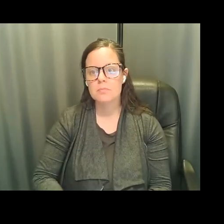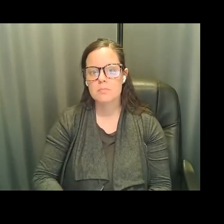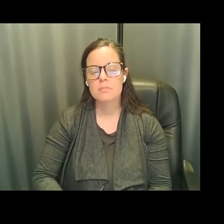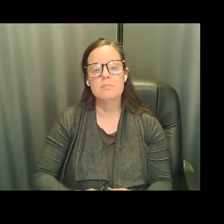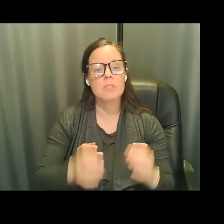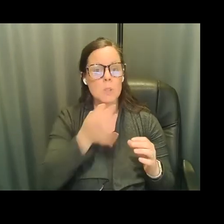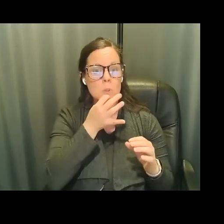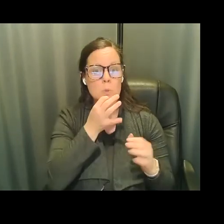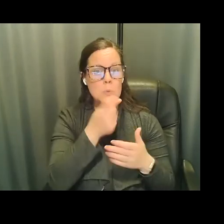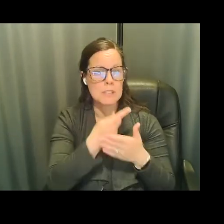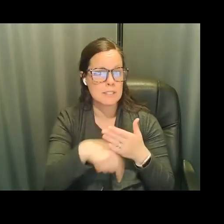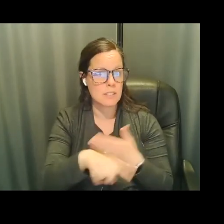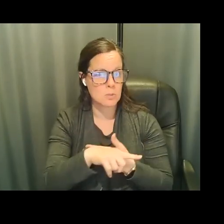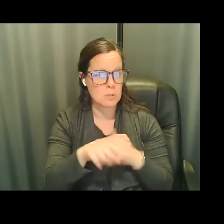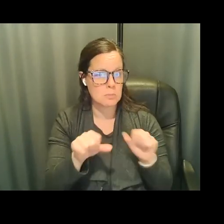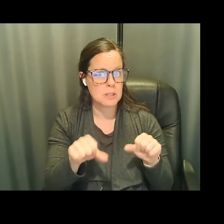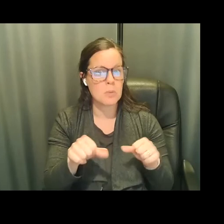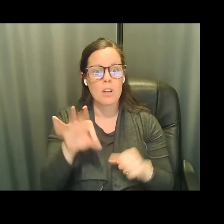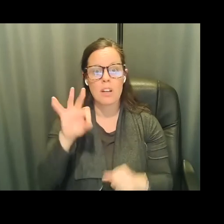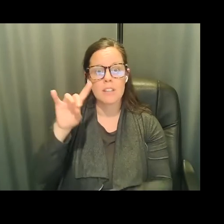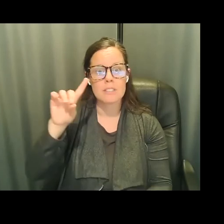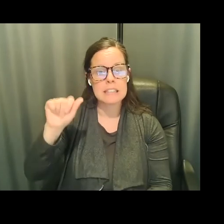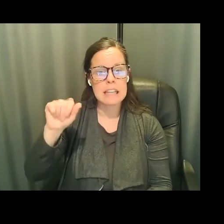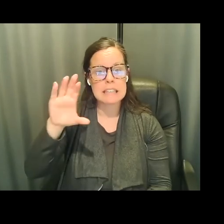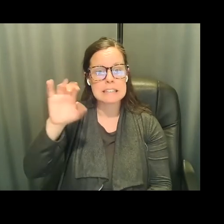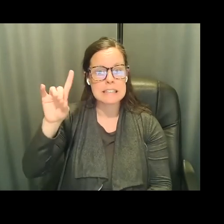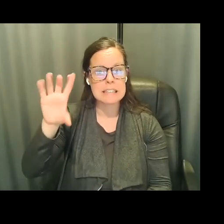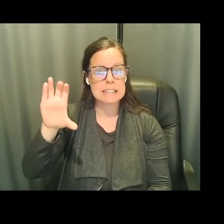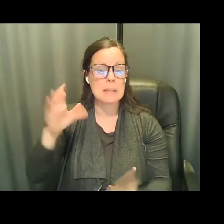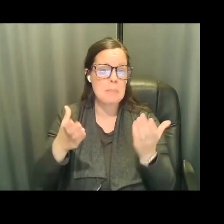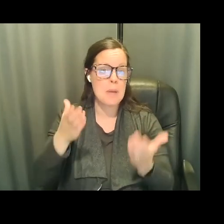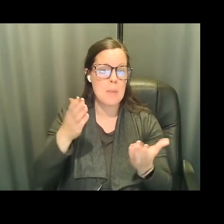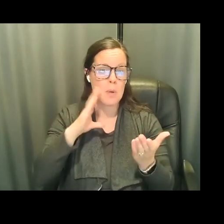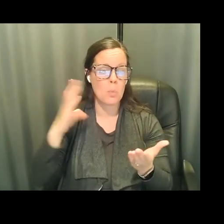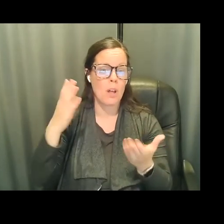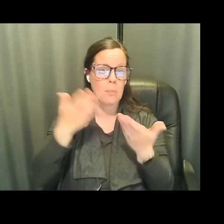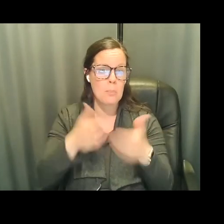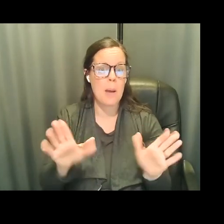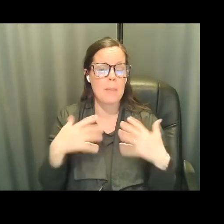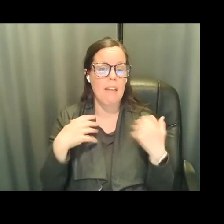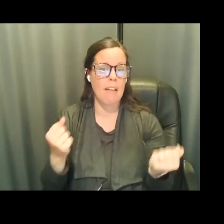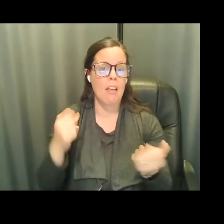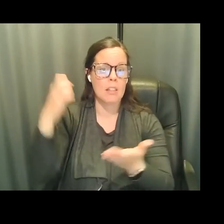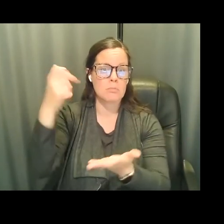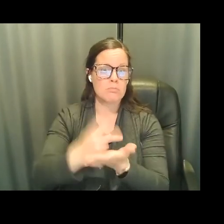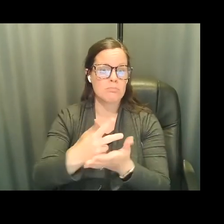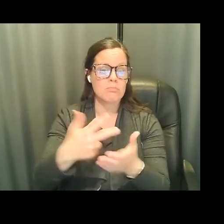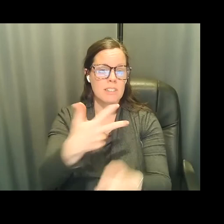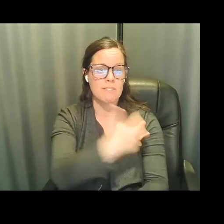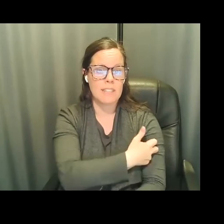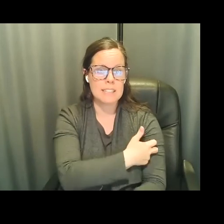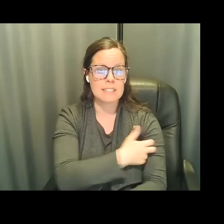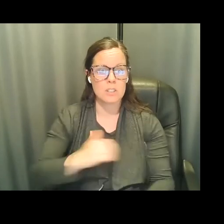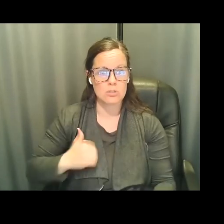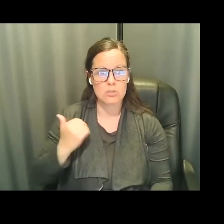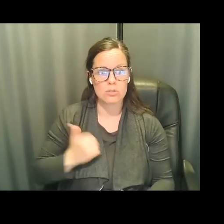week, the FDA and the CDC may give public health and healthcare the ability to vaccinate